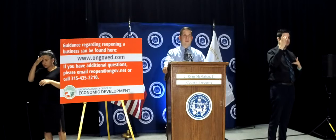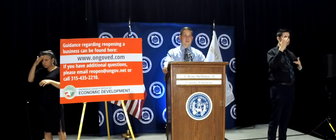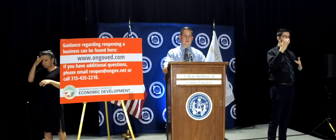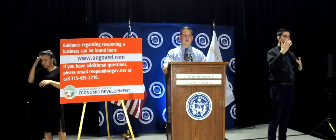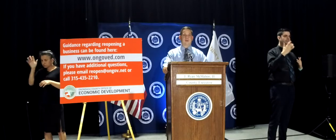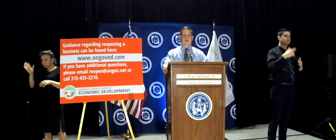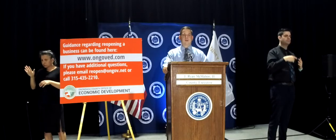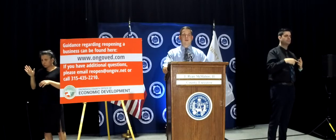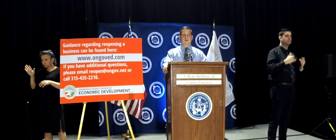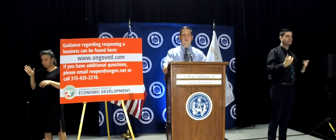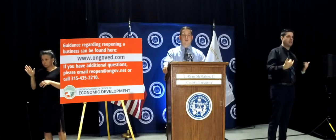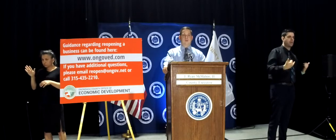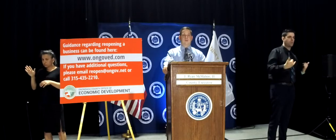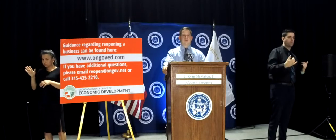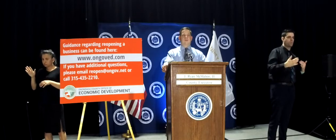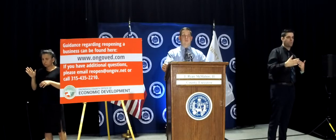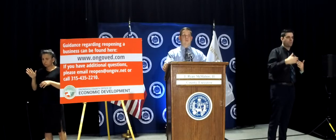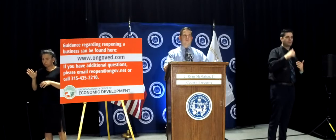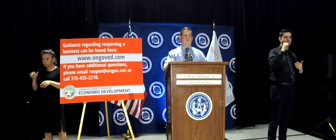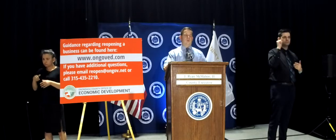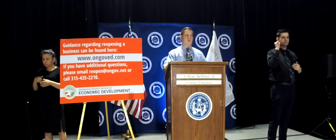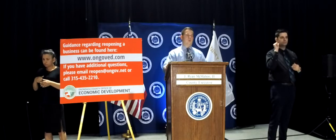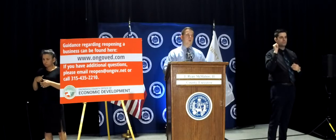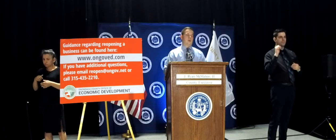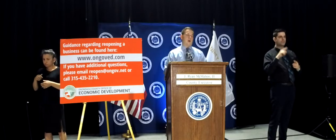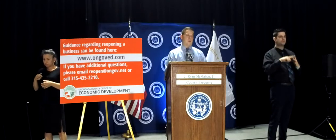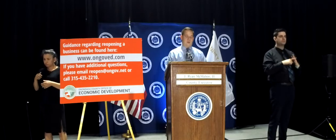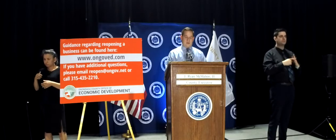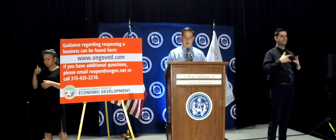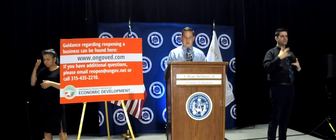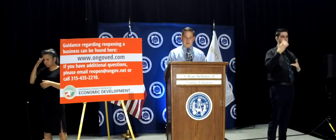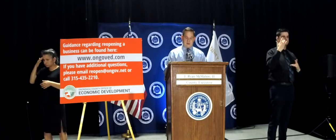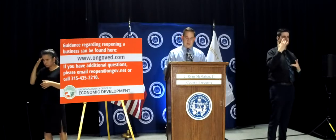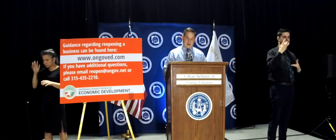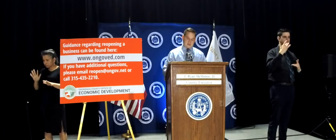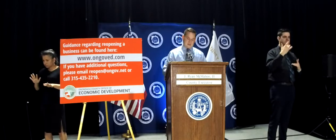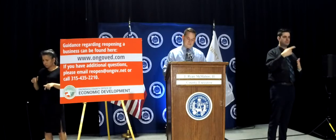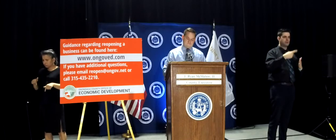now, maybe yesterday. So we'll know.